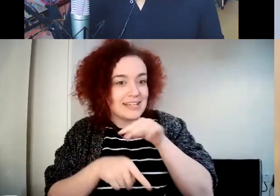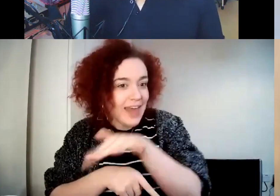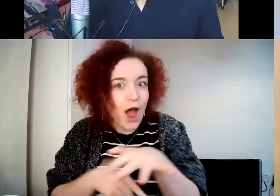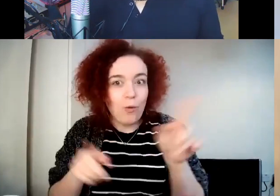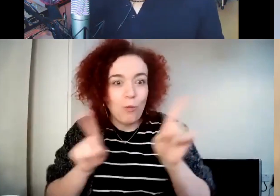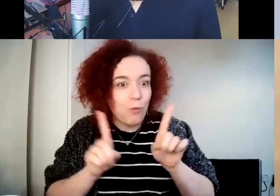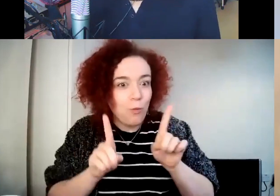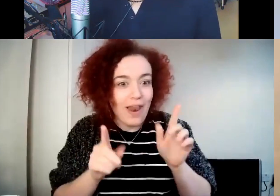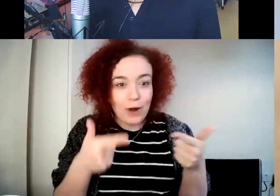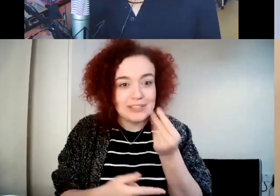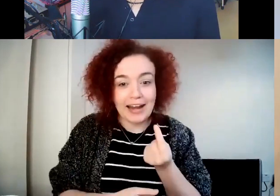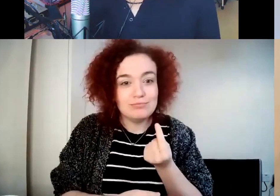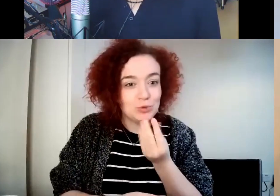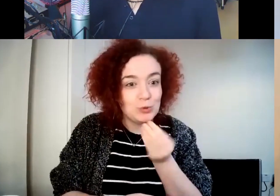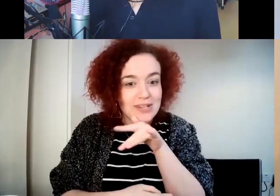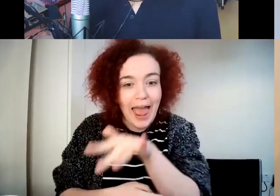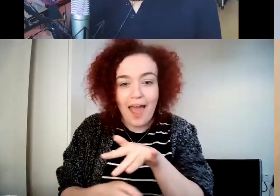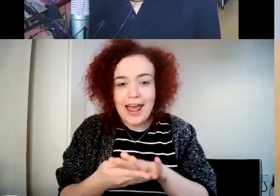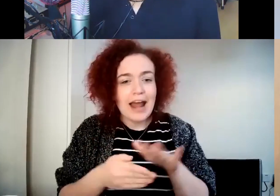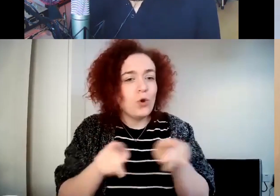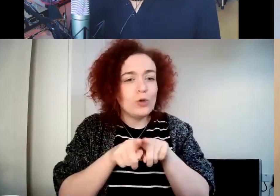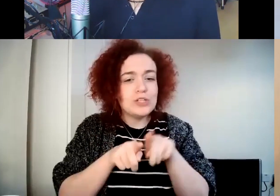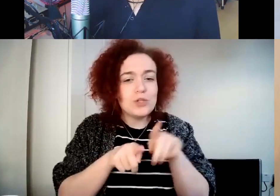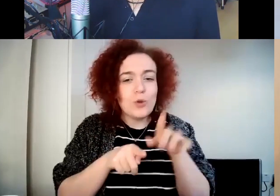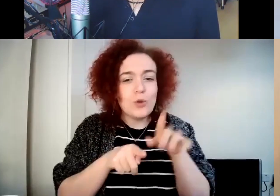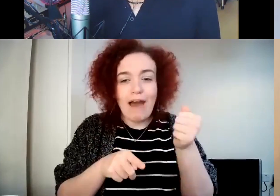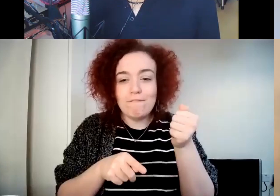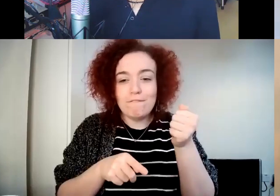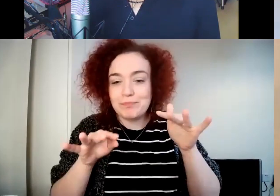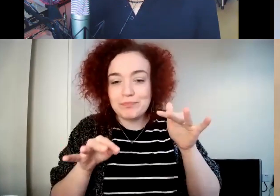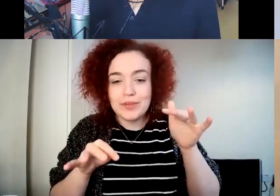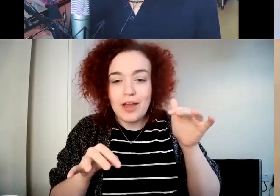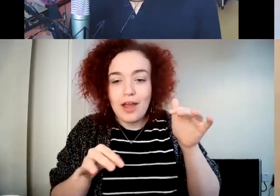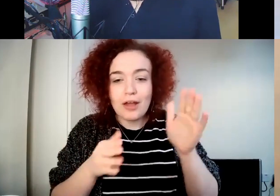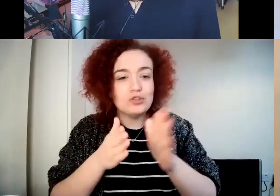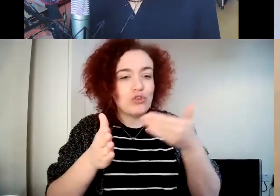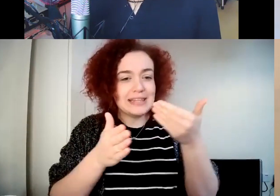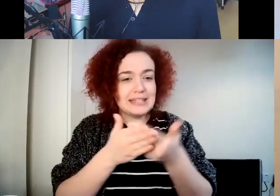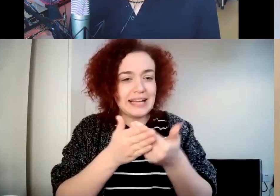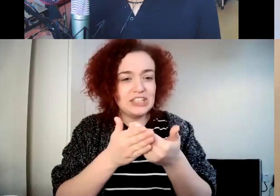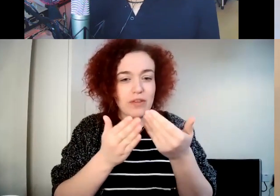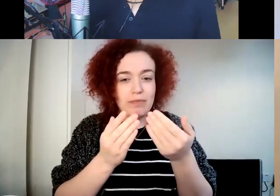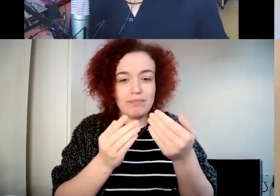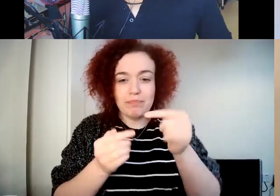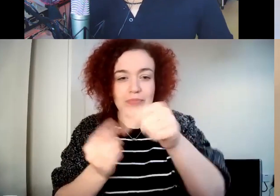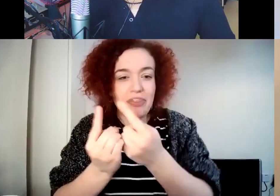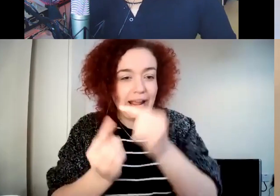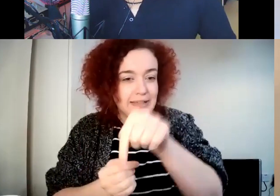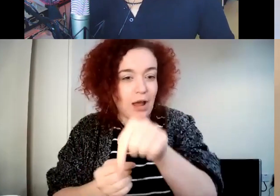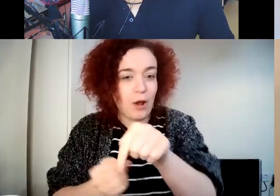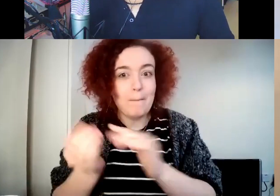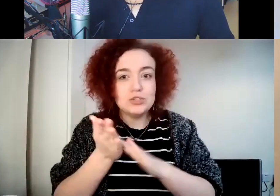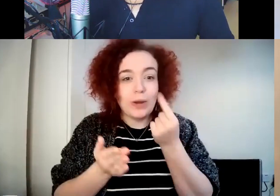could use Welsh in the CCs, we could use English, whatever language was used at the time could be put into that format. Also,